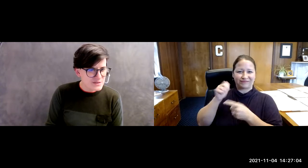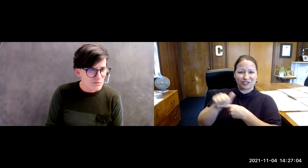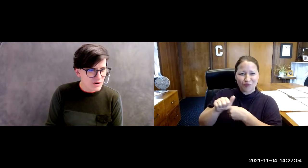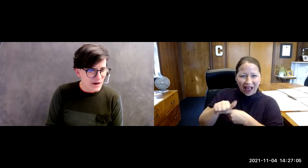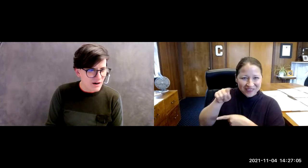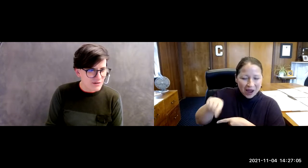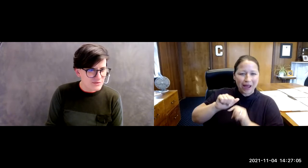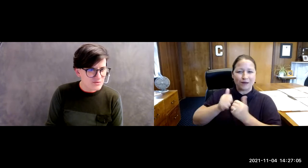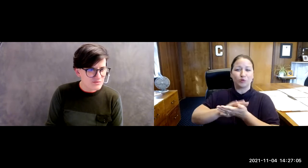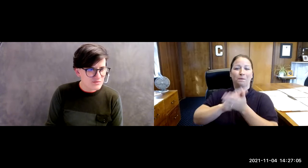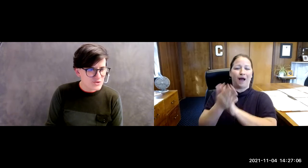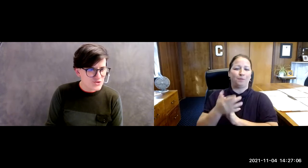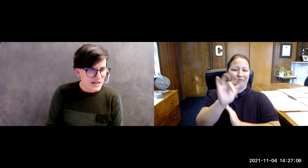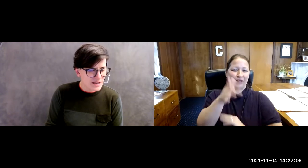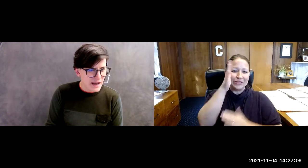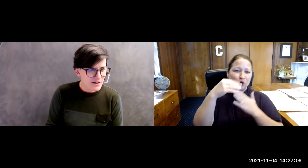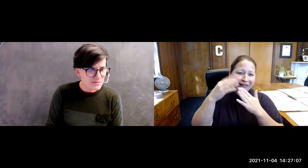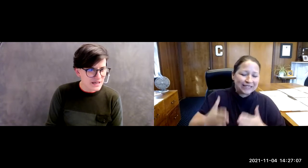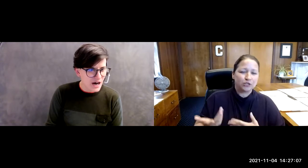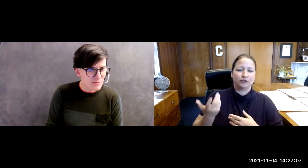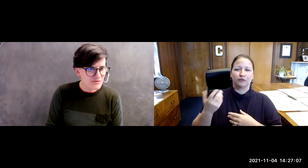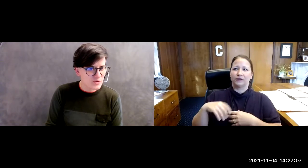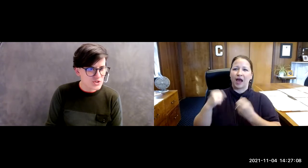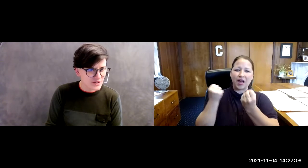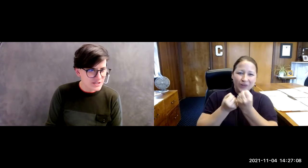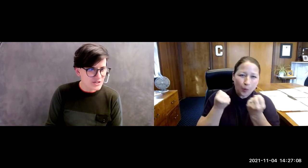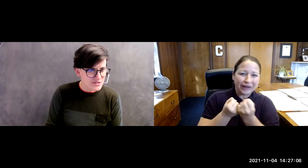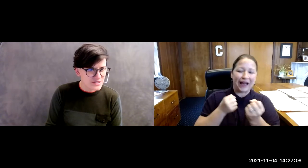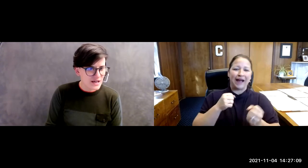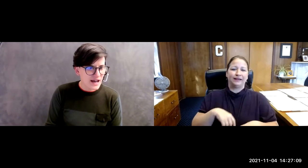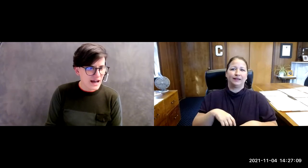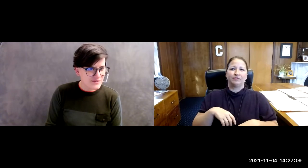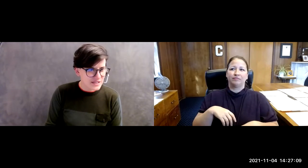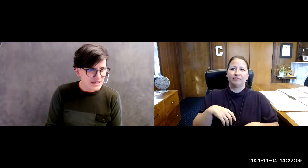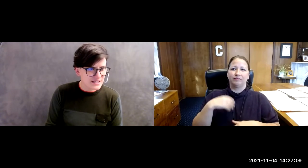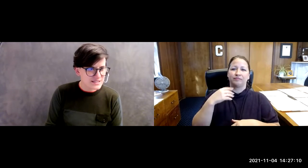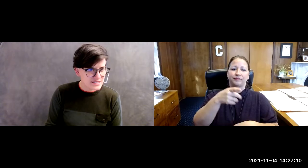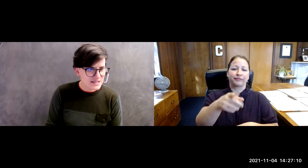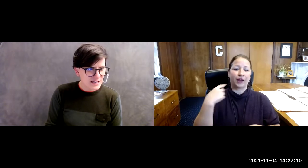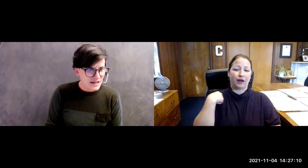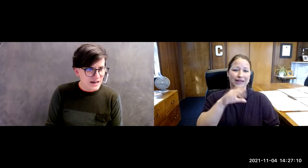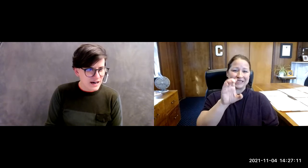that's more about training them how to become future leaders, advocates.